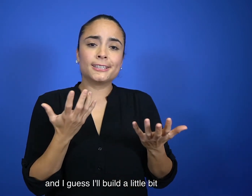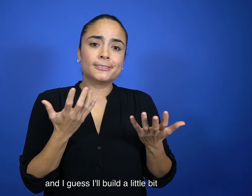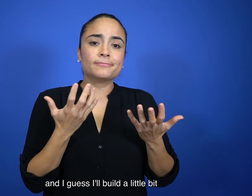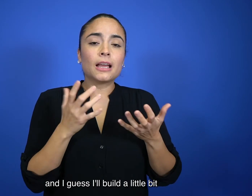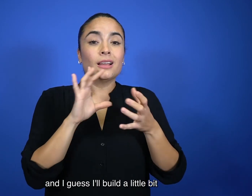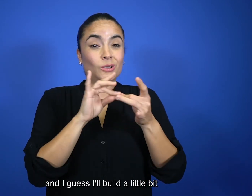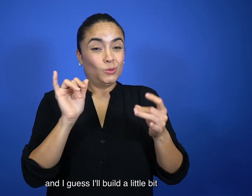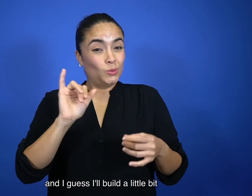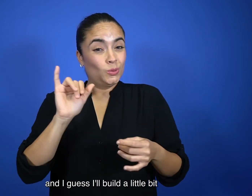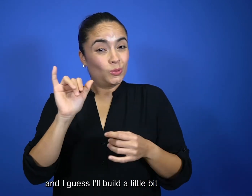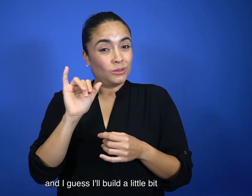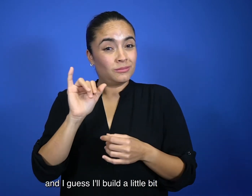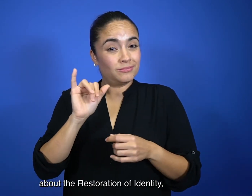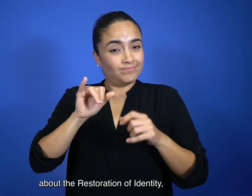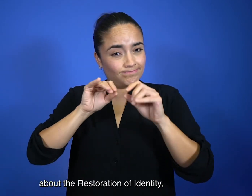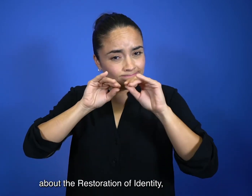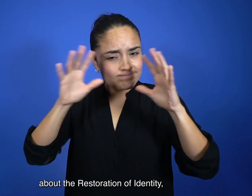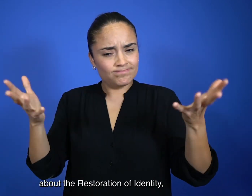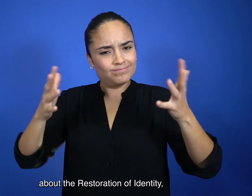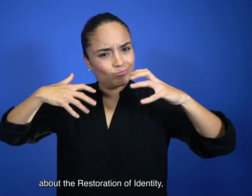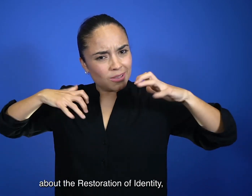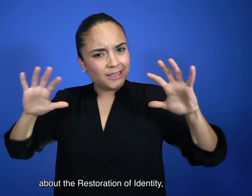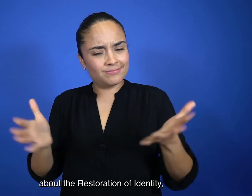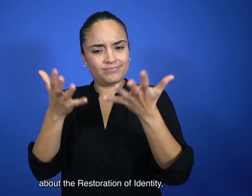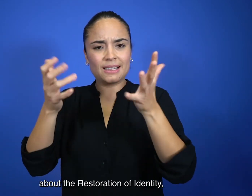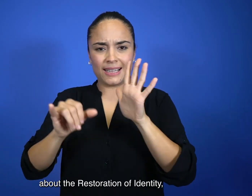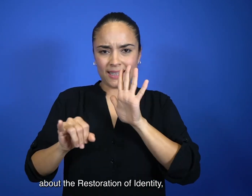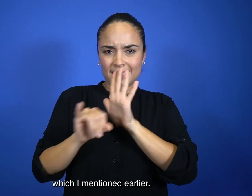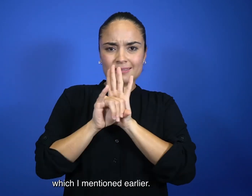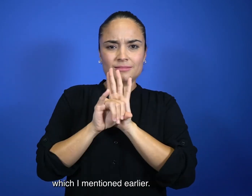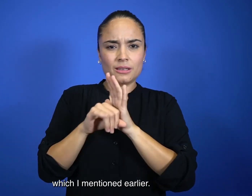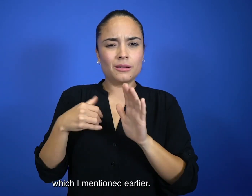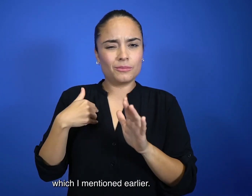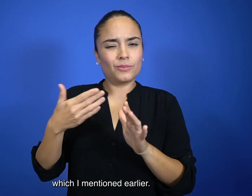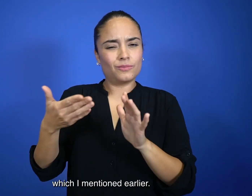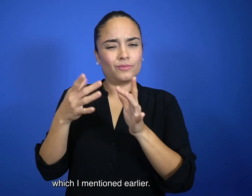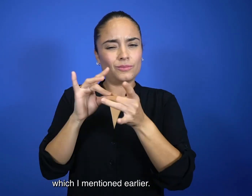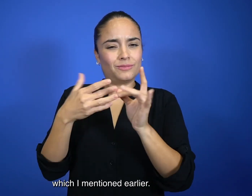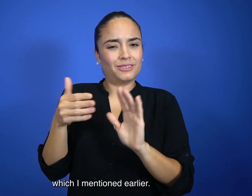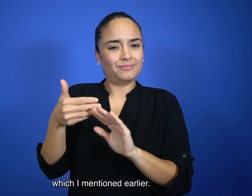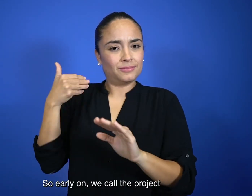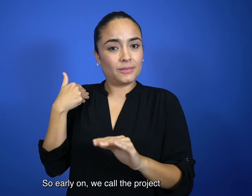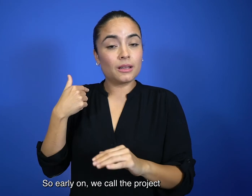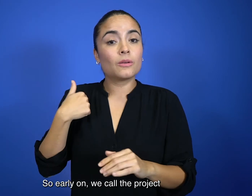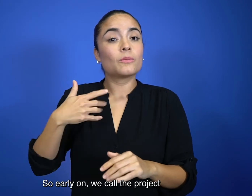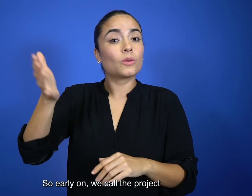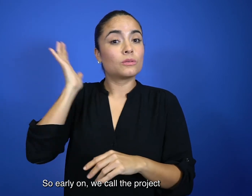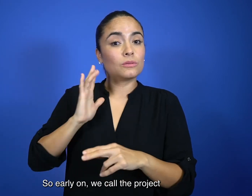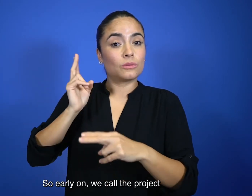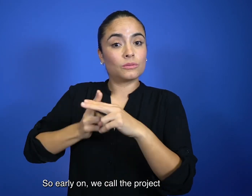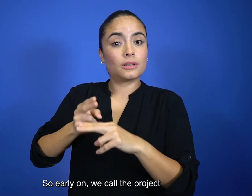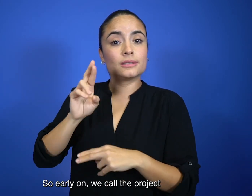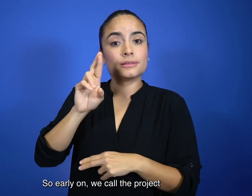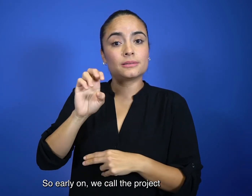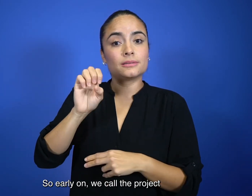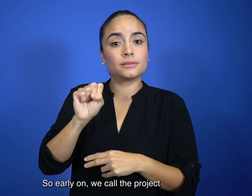I guess I'll build a little bit about the restoration of identity, which I mentioned earlier. So early on, we called the project